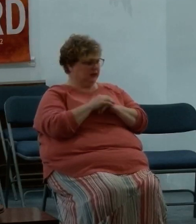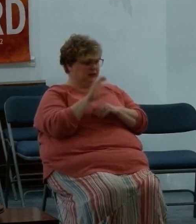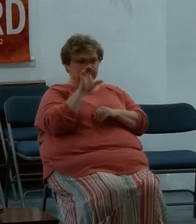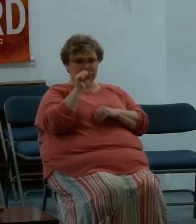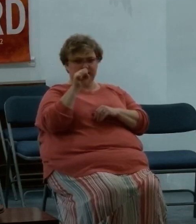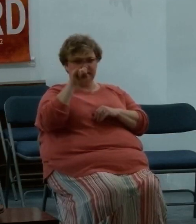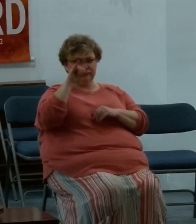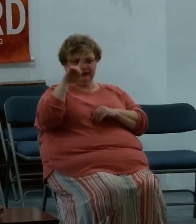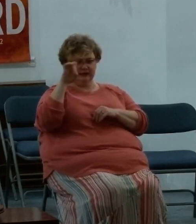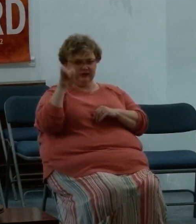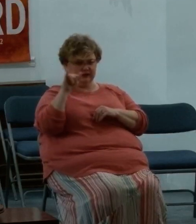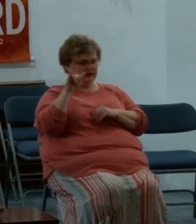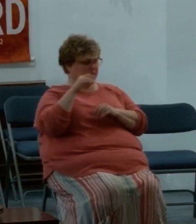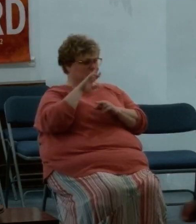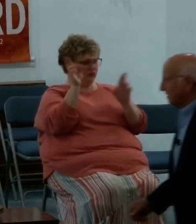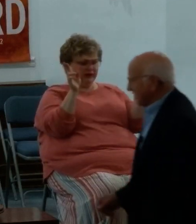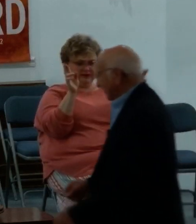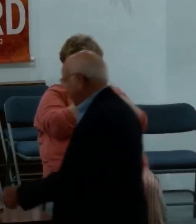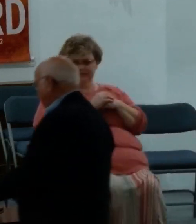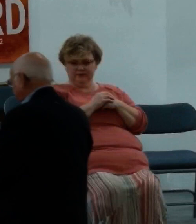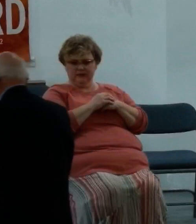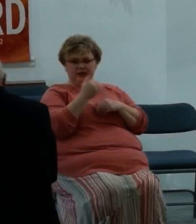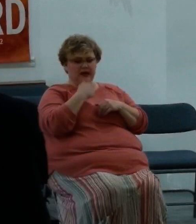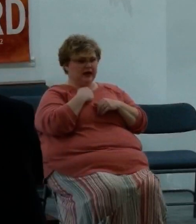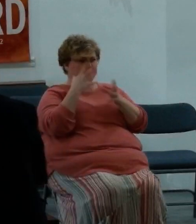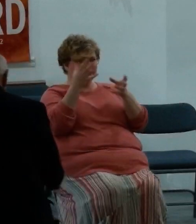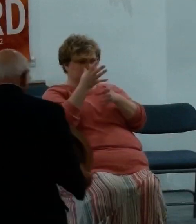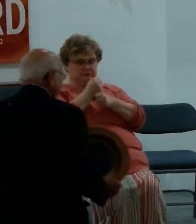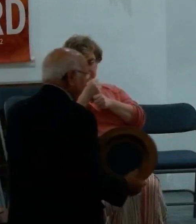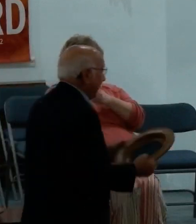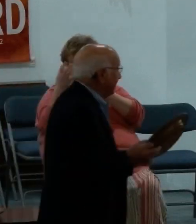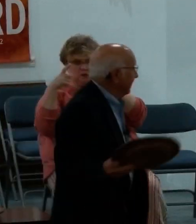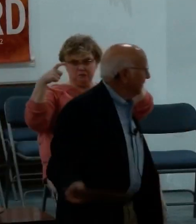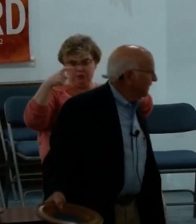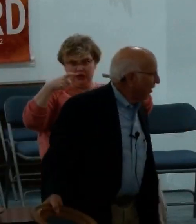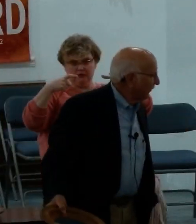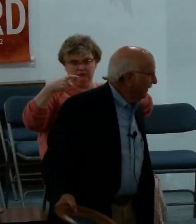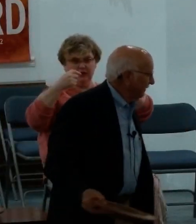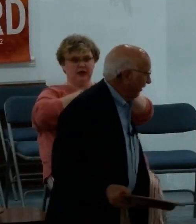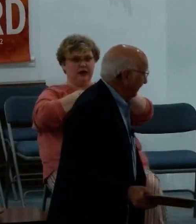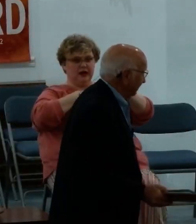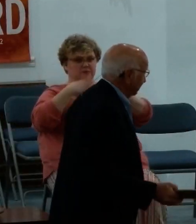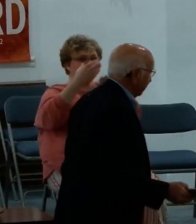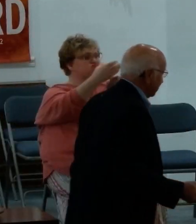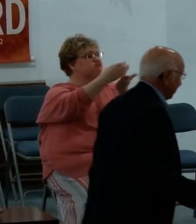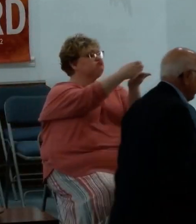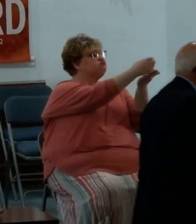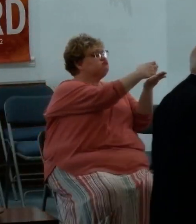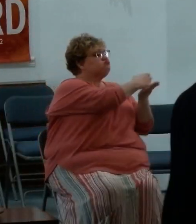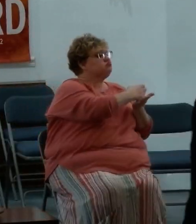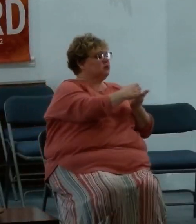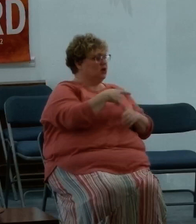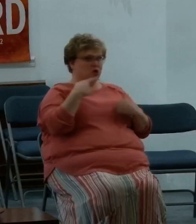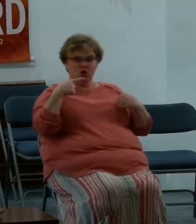before. All right, so Brother Digger's going to get the offering plate, and I'm taking up the offering, all right? So you got